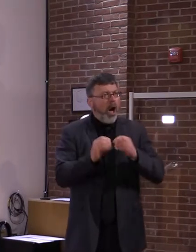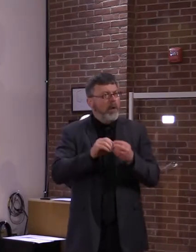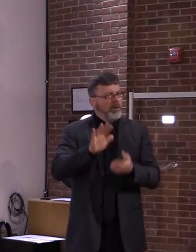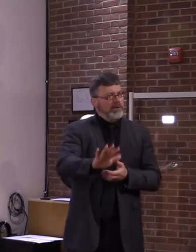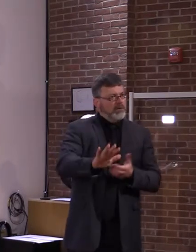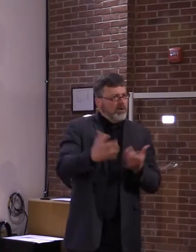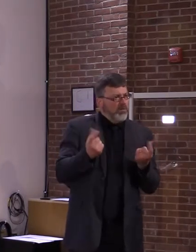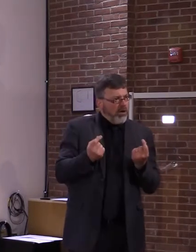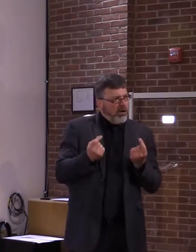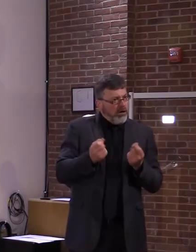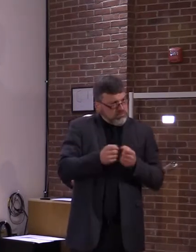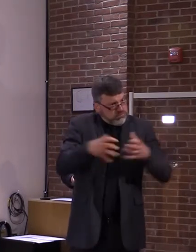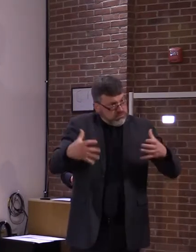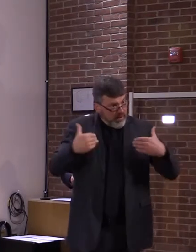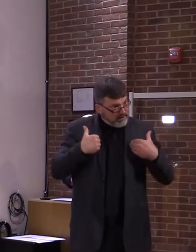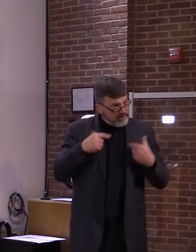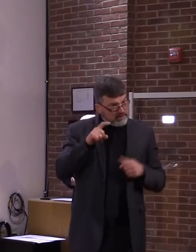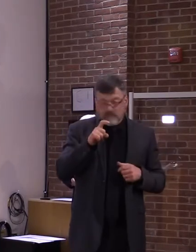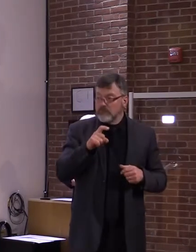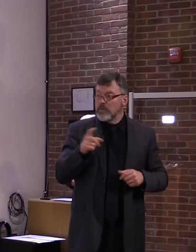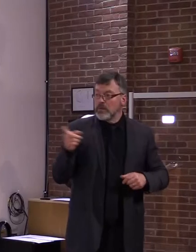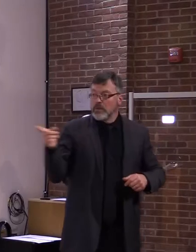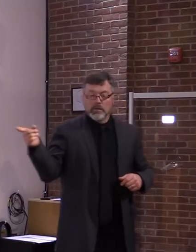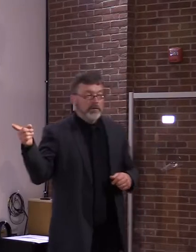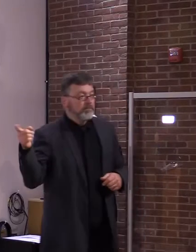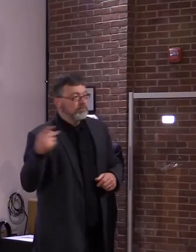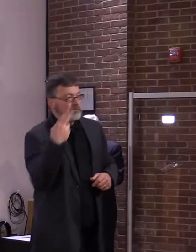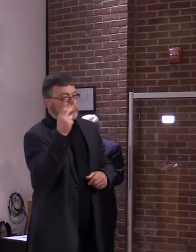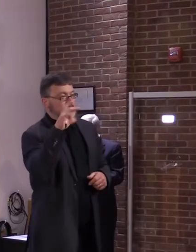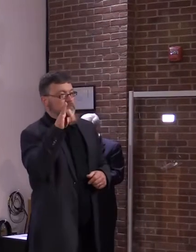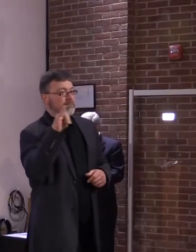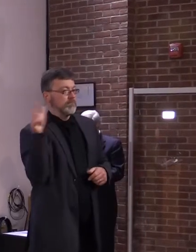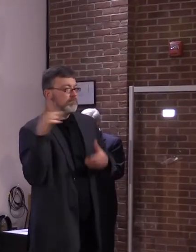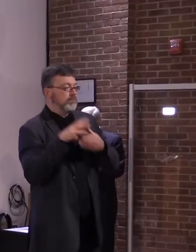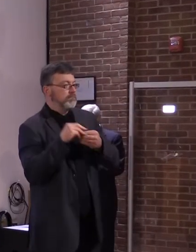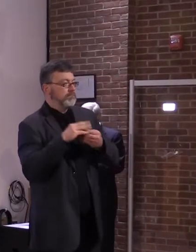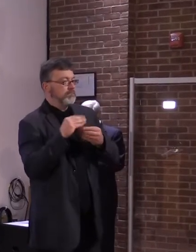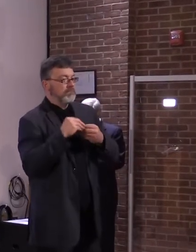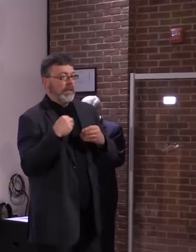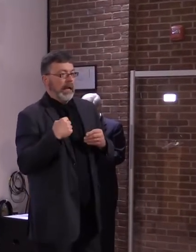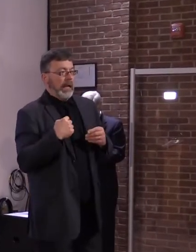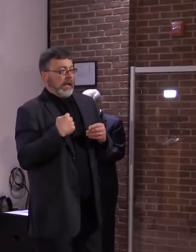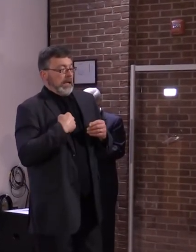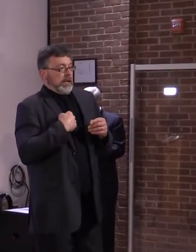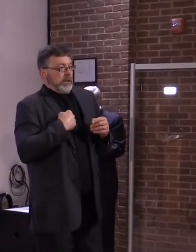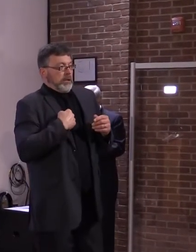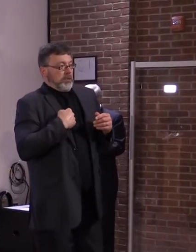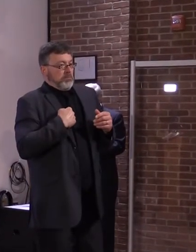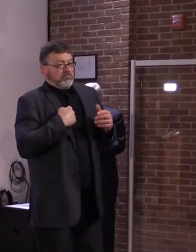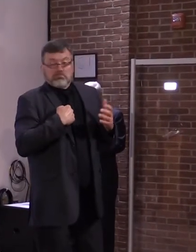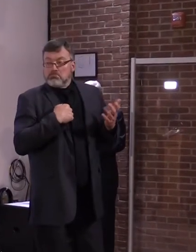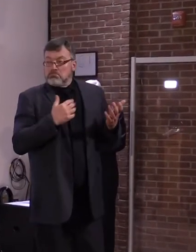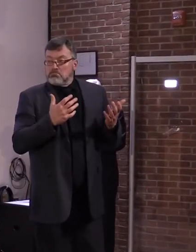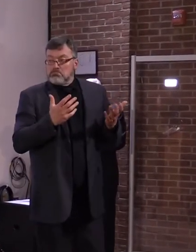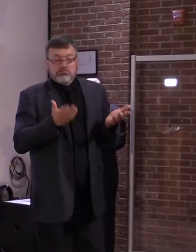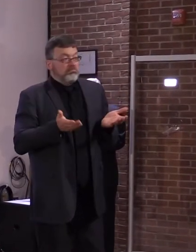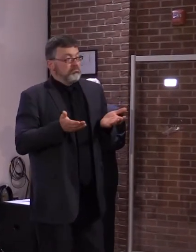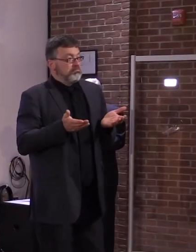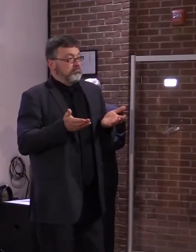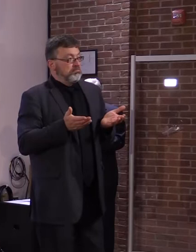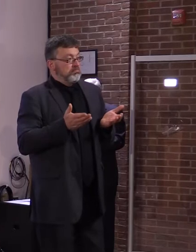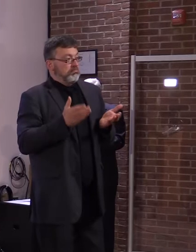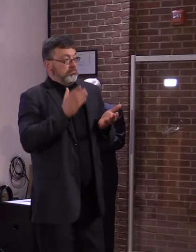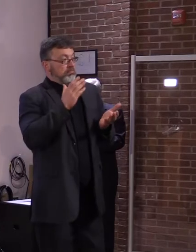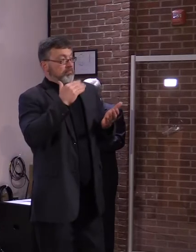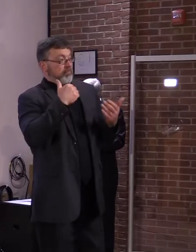Hi, Lisa. This is Holly. So when the programs submitted their applications, they put